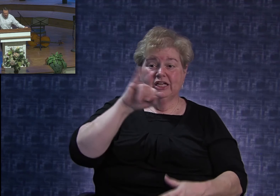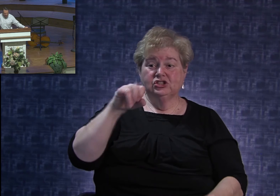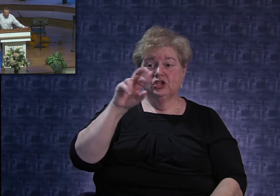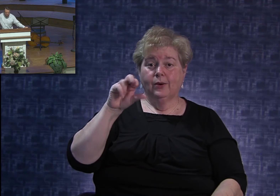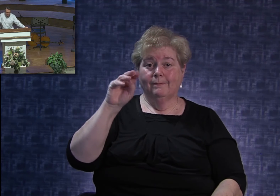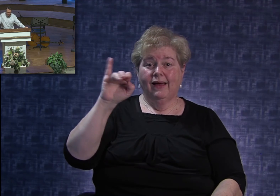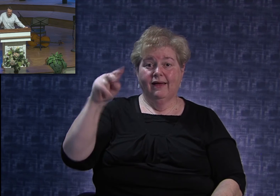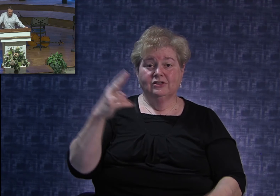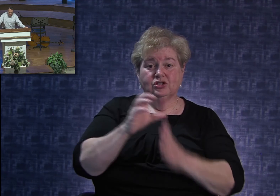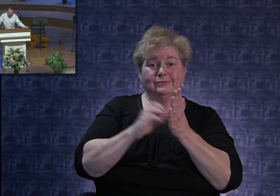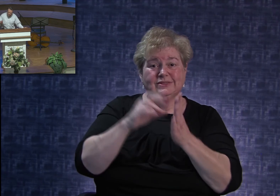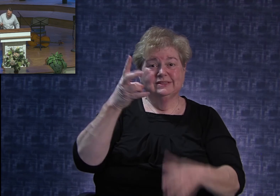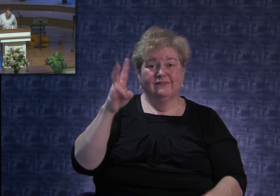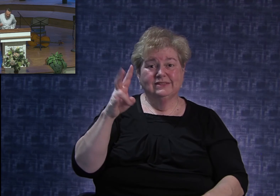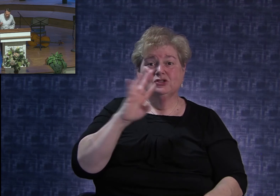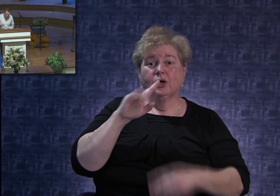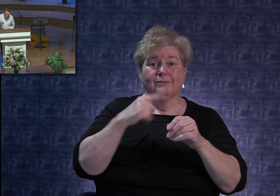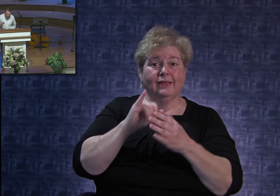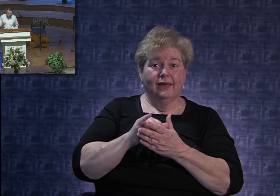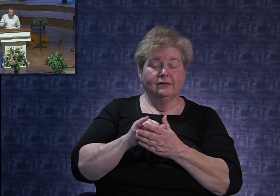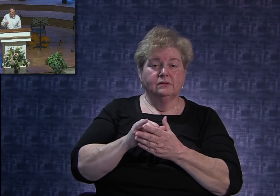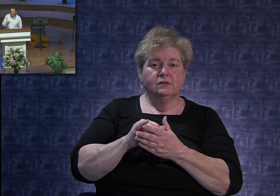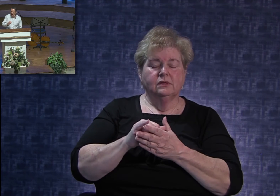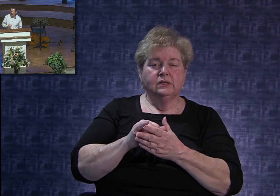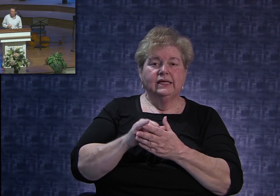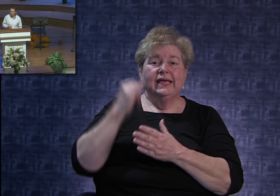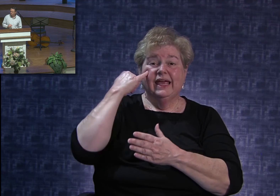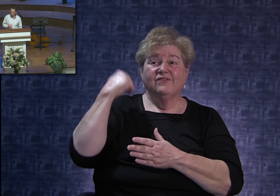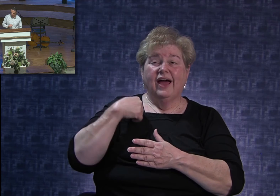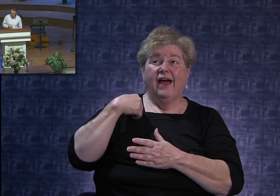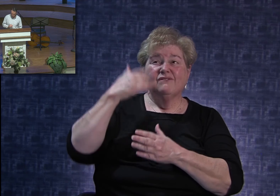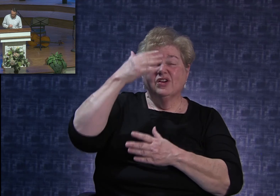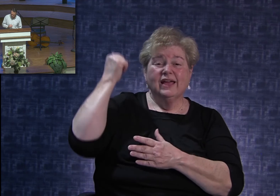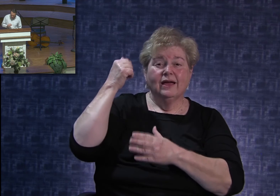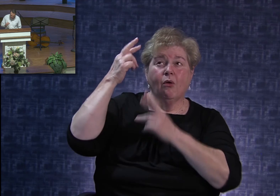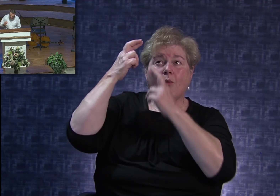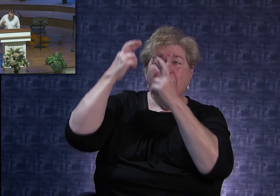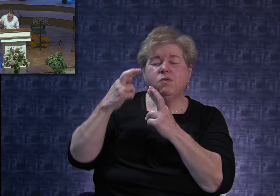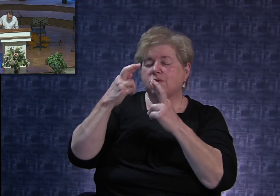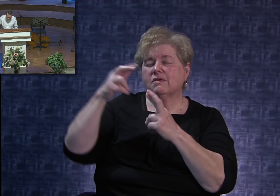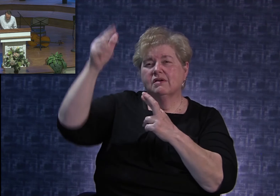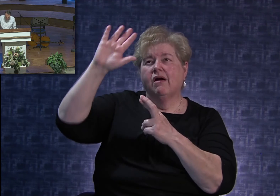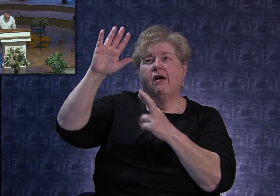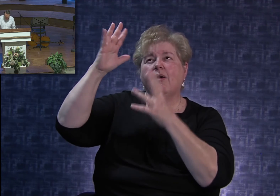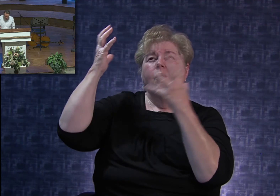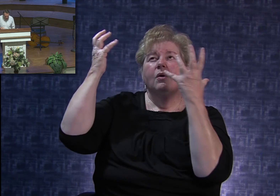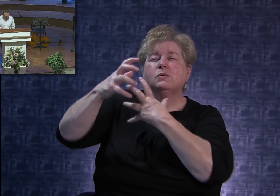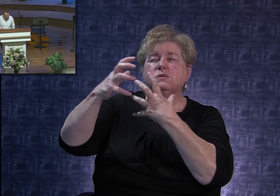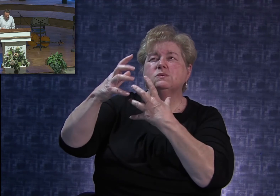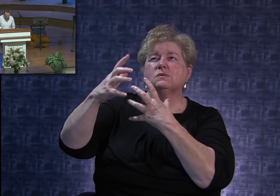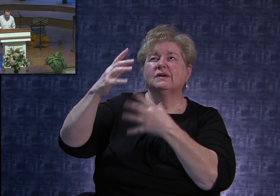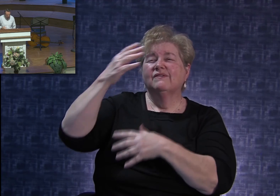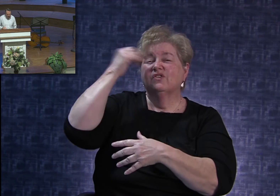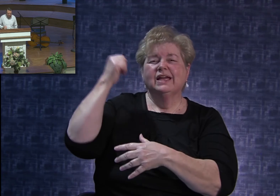on Wednesday nights. But the minute I lose my reverence for God, the minute I lose perspective